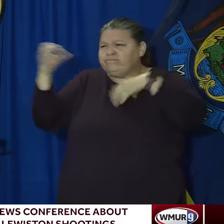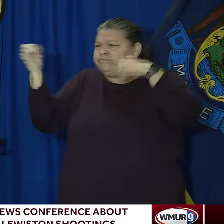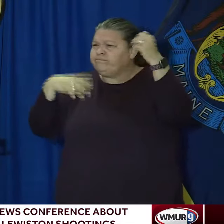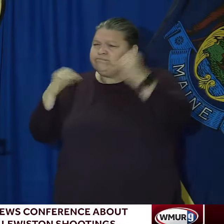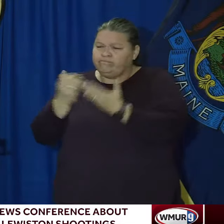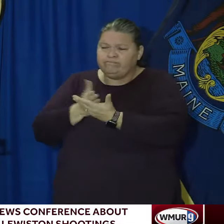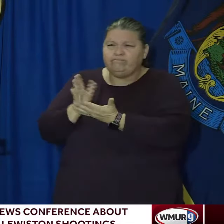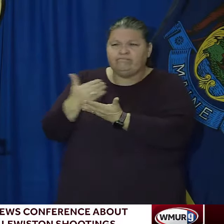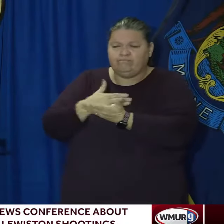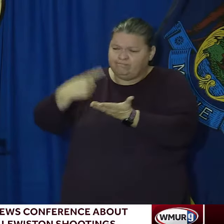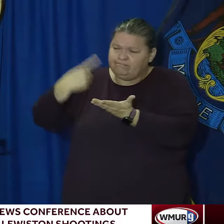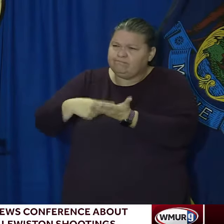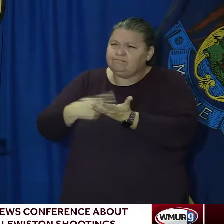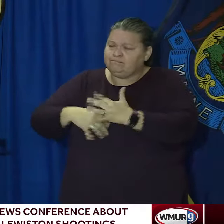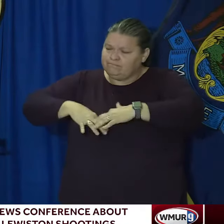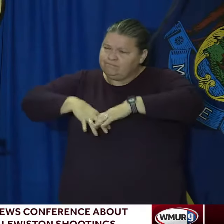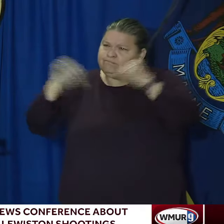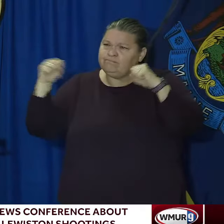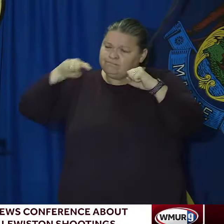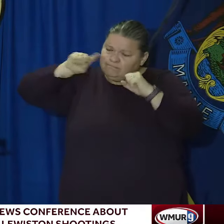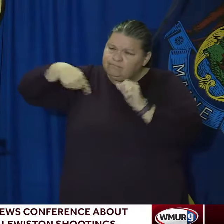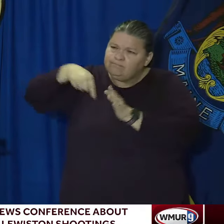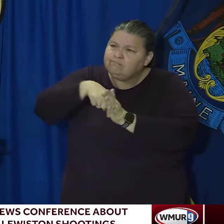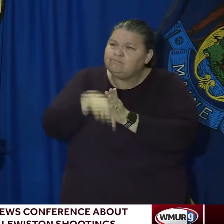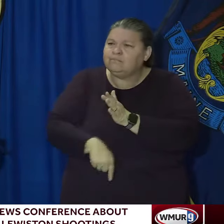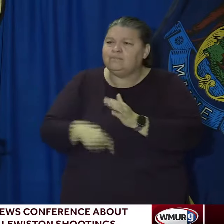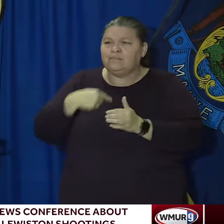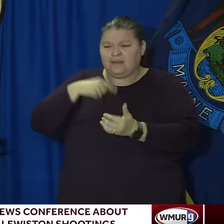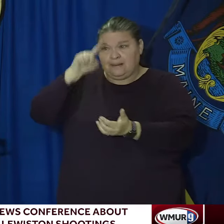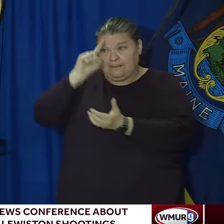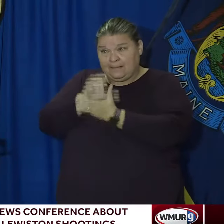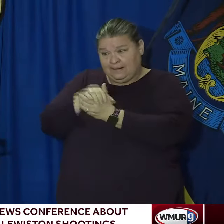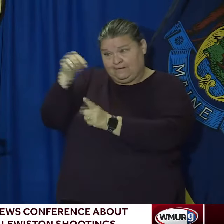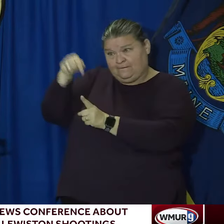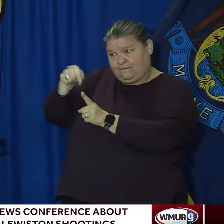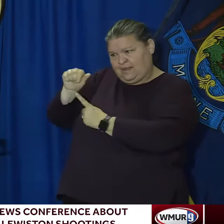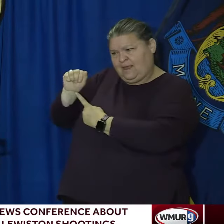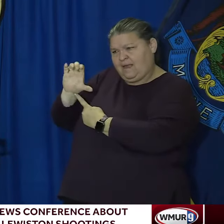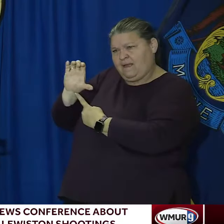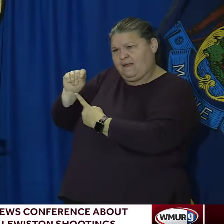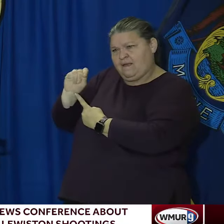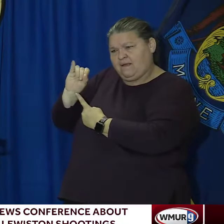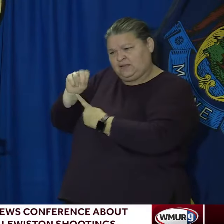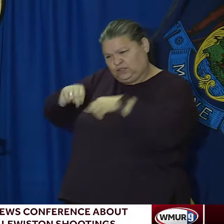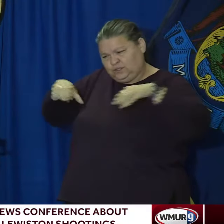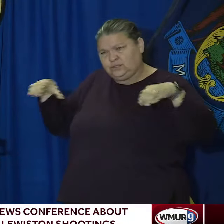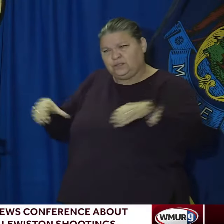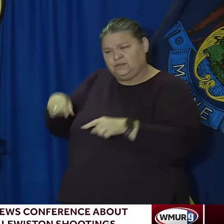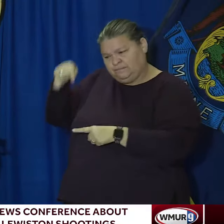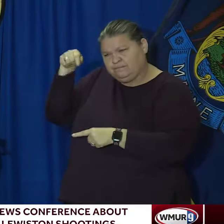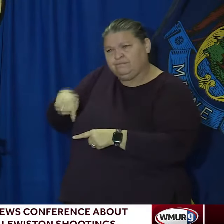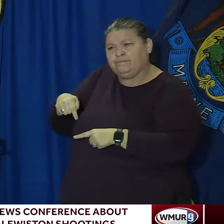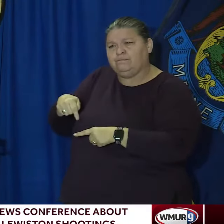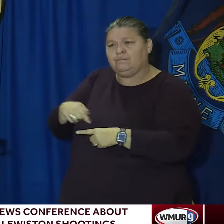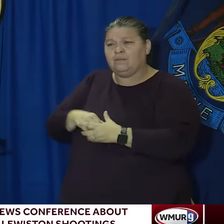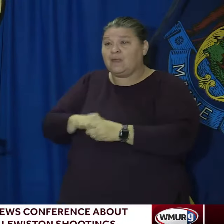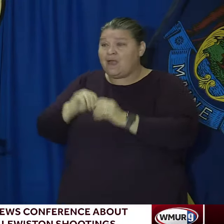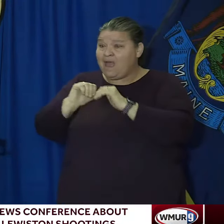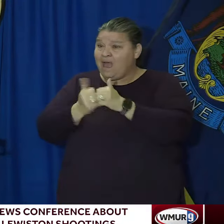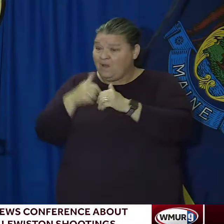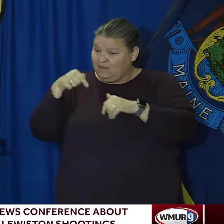believe action is needed. What that action will be must be the product of a